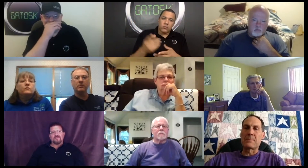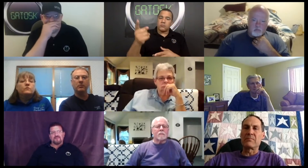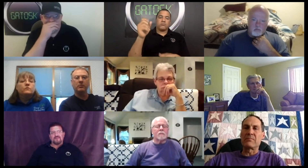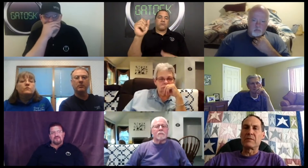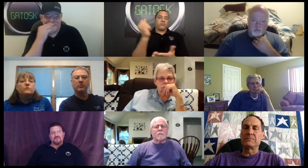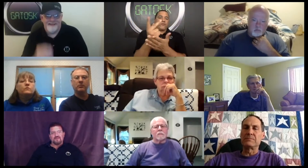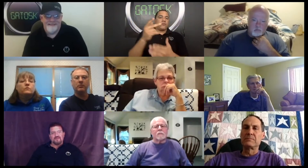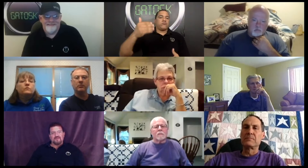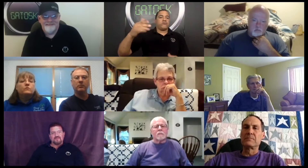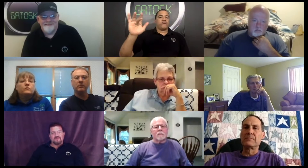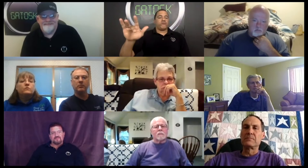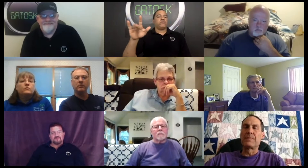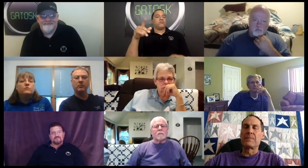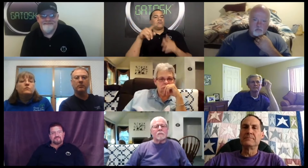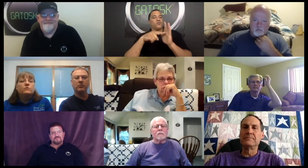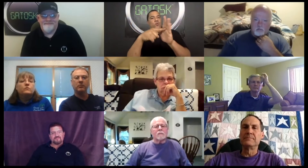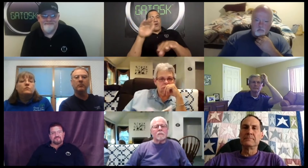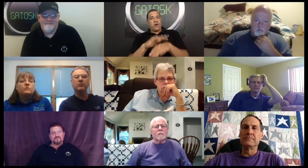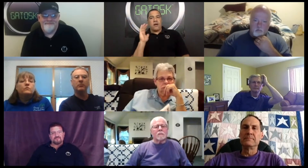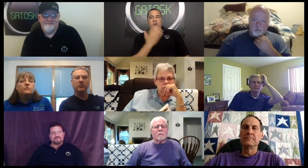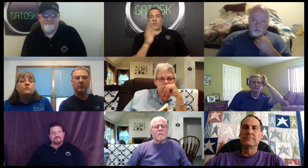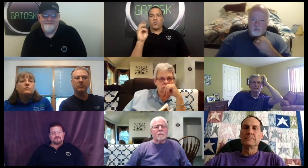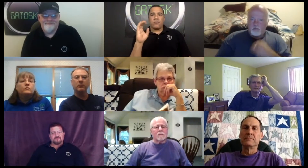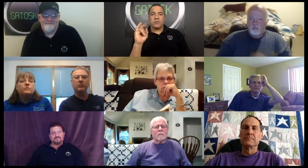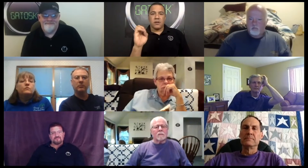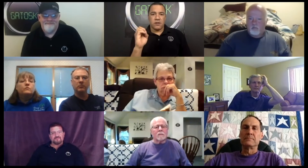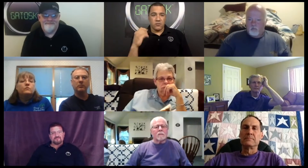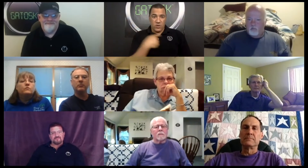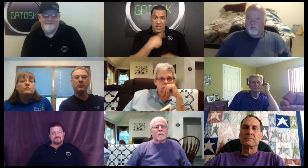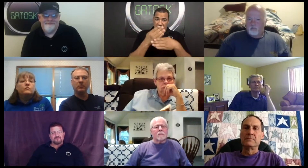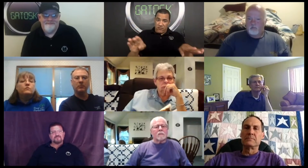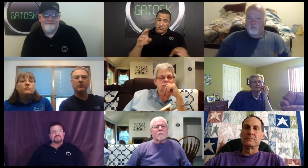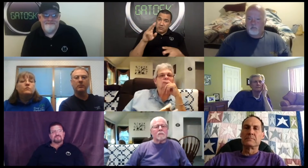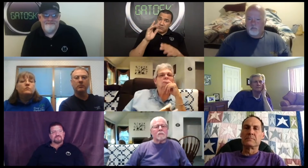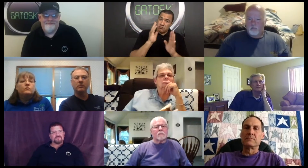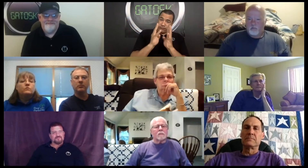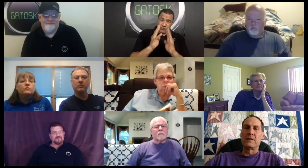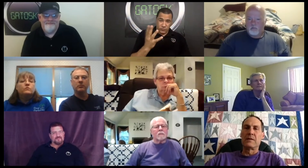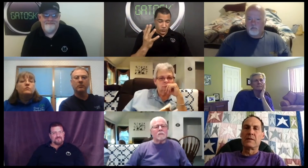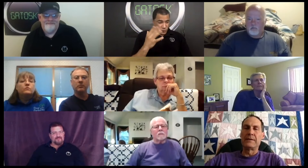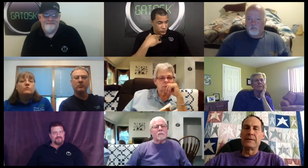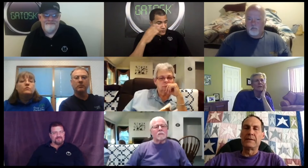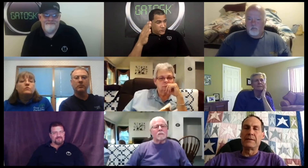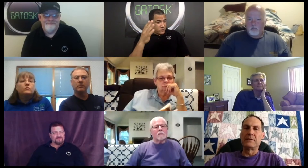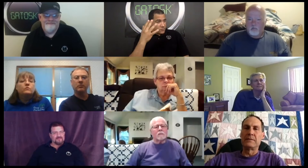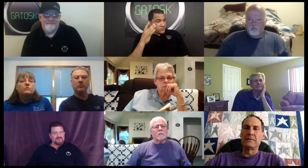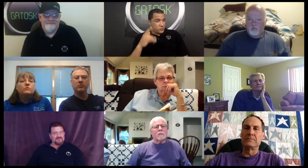ads, and those will be approved to show on our website. We average our traffic is